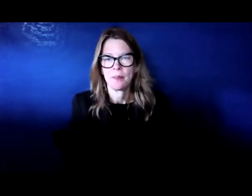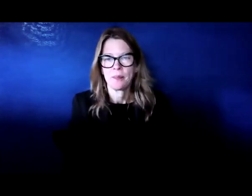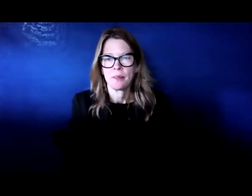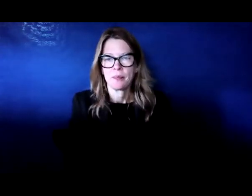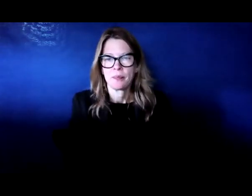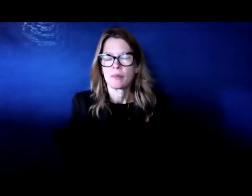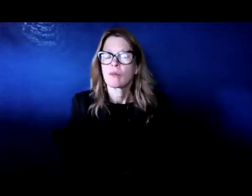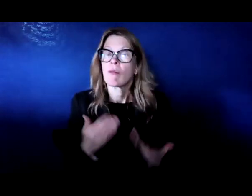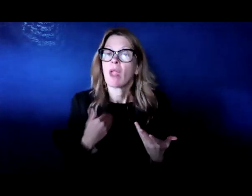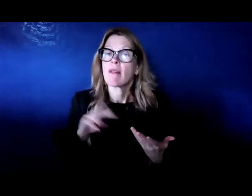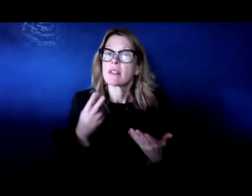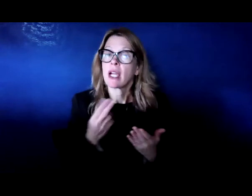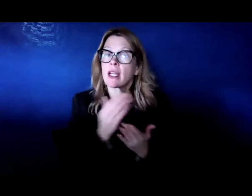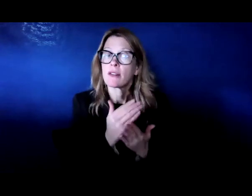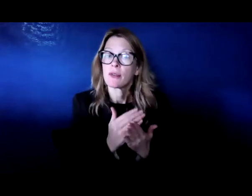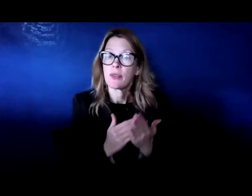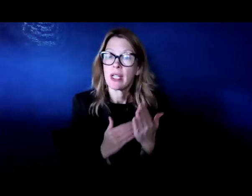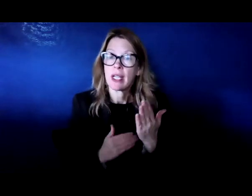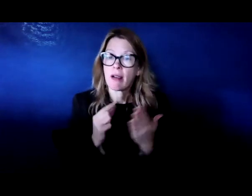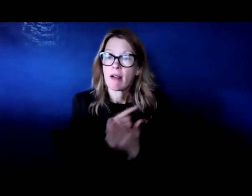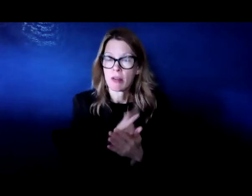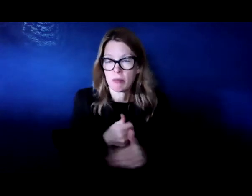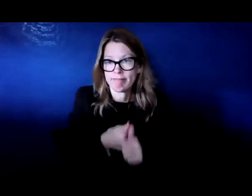Our second reading comes from the Gospel according to Matthew.